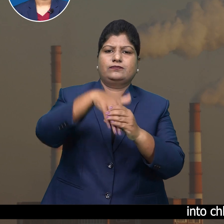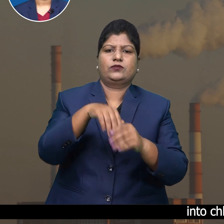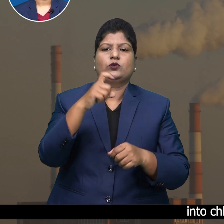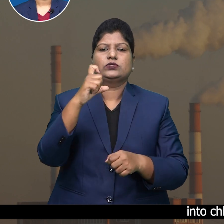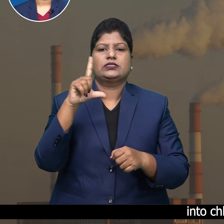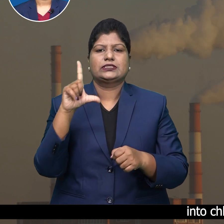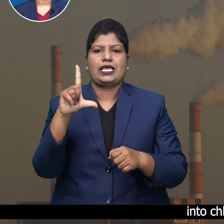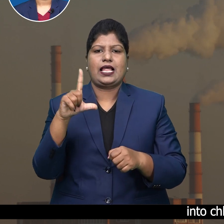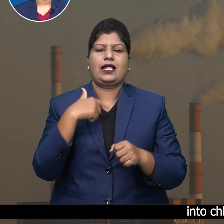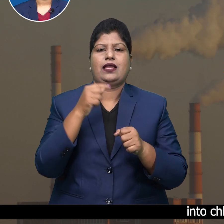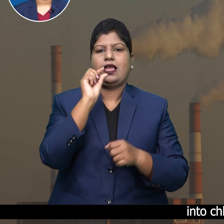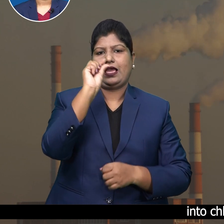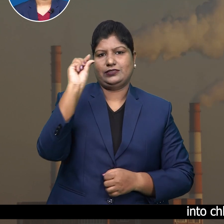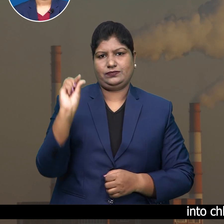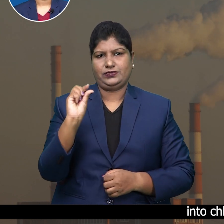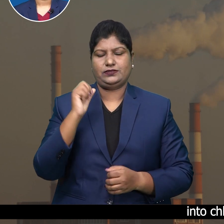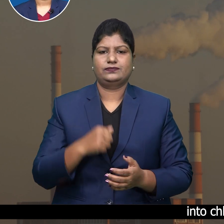atoms.